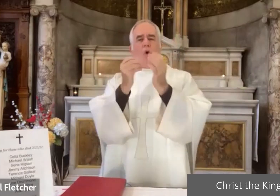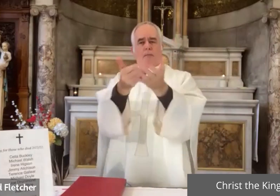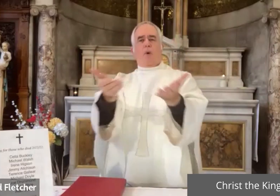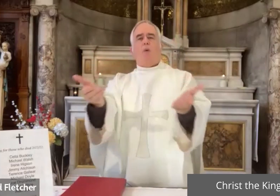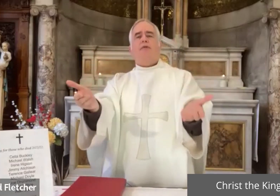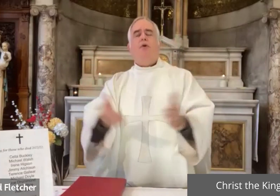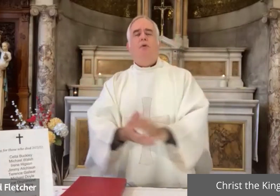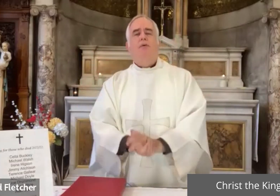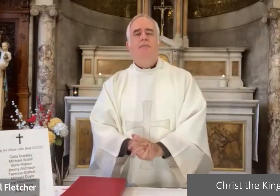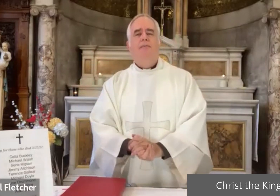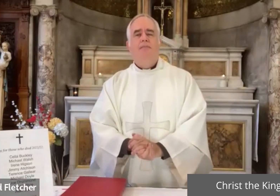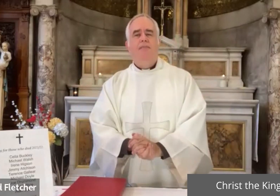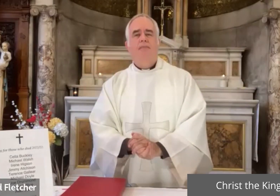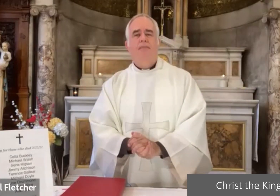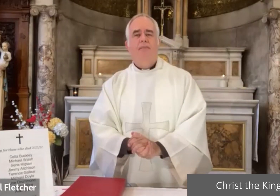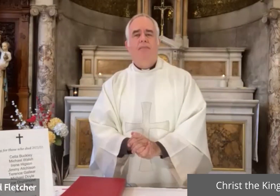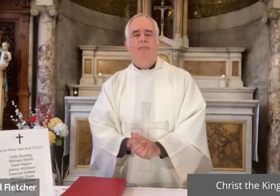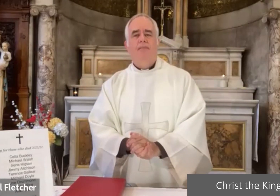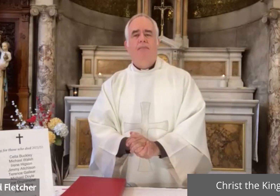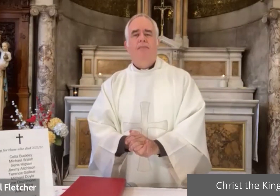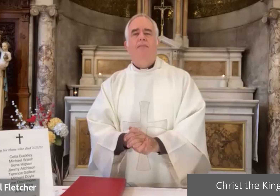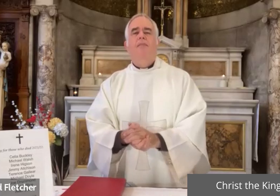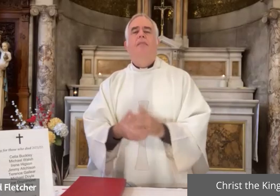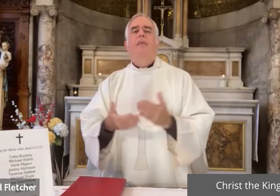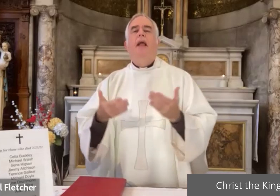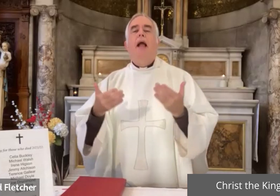The Lord be with you.